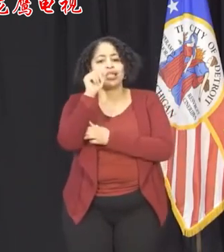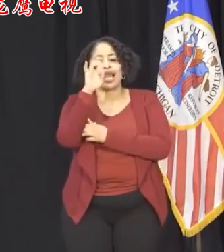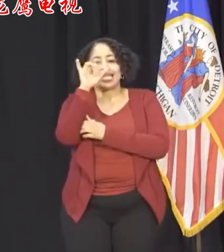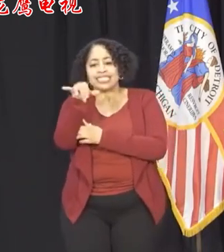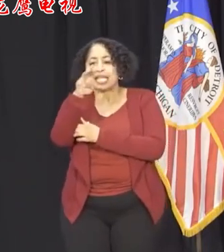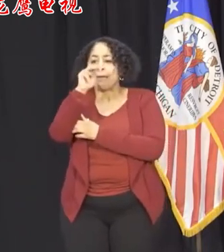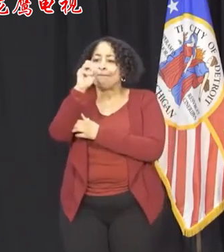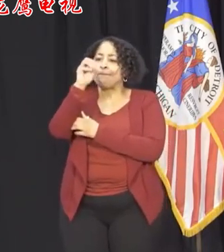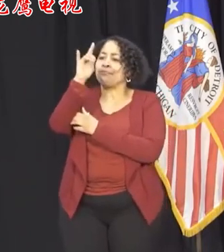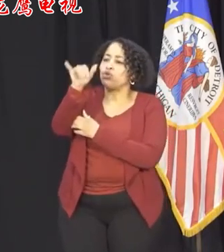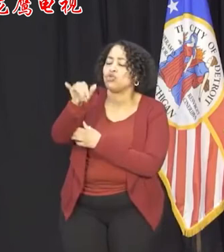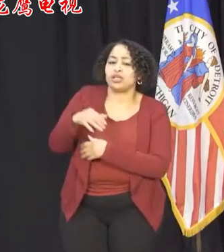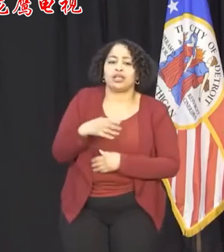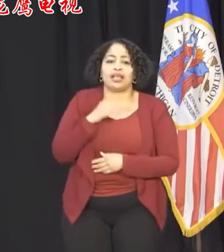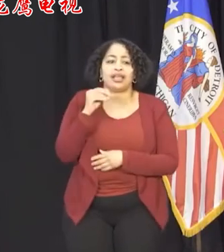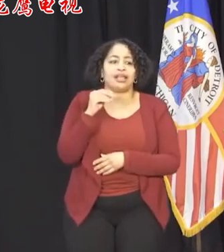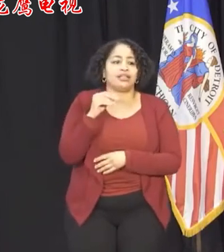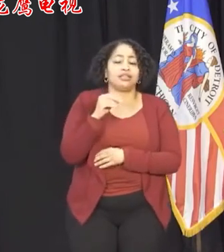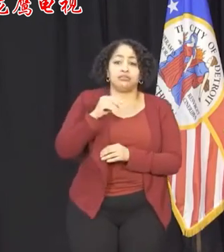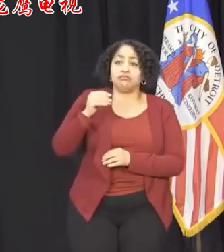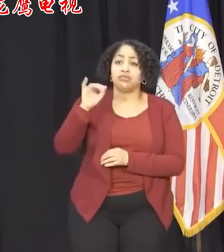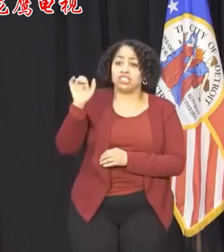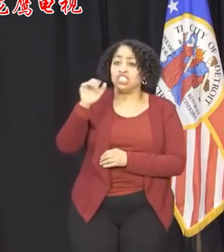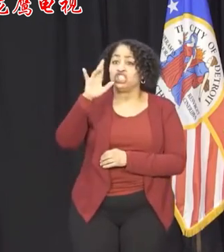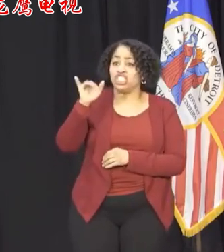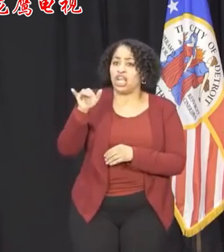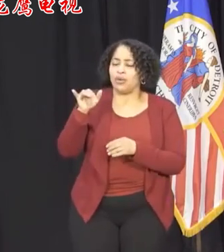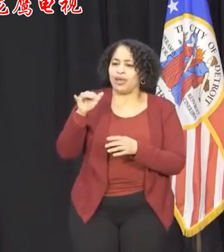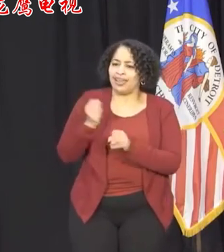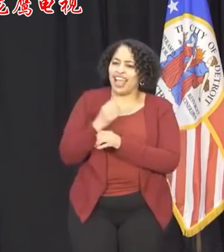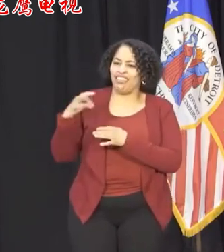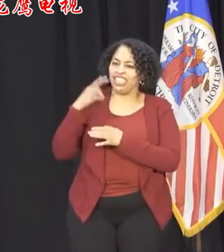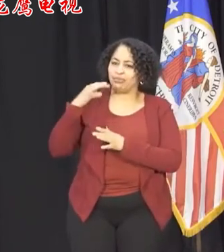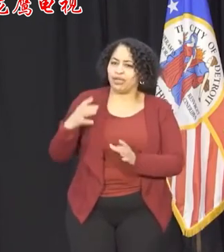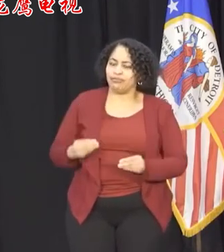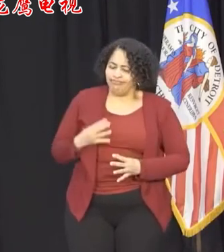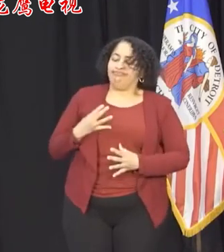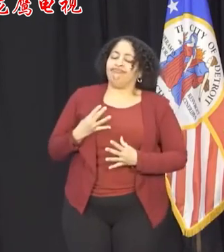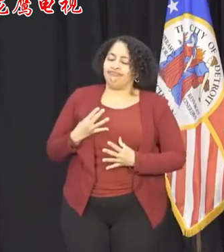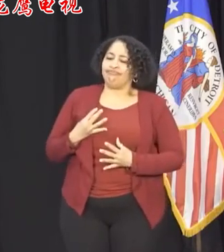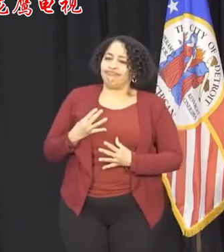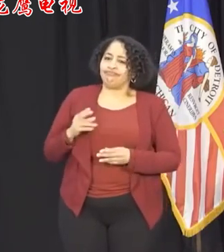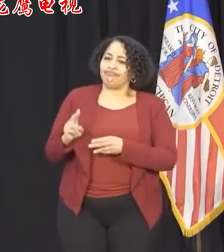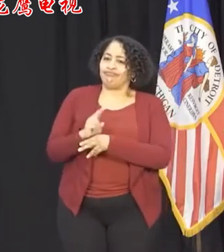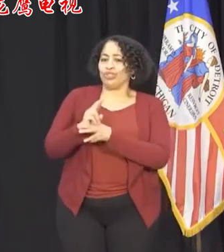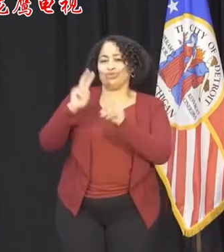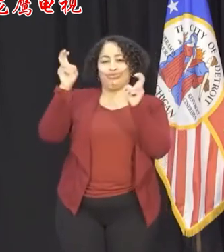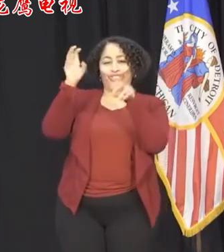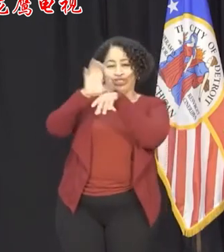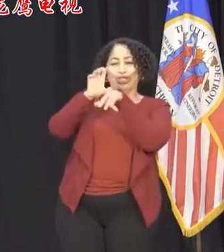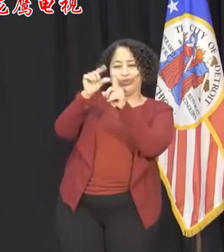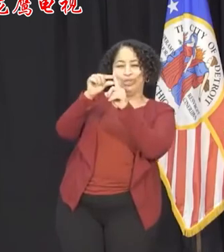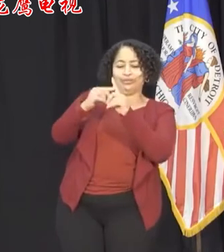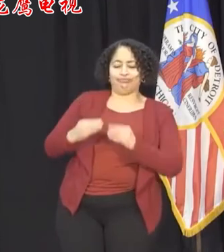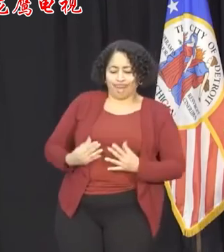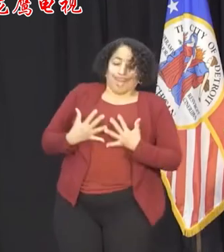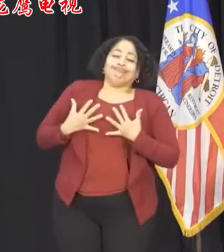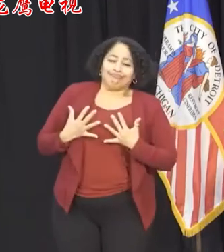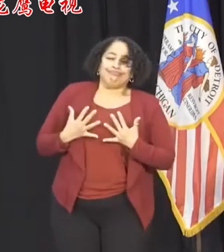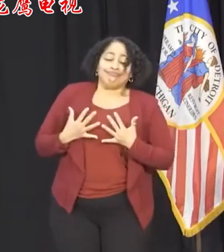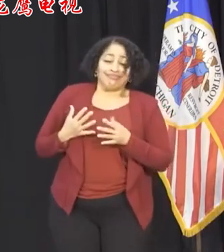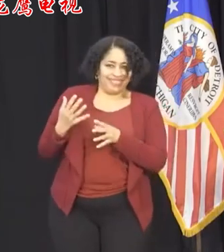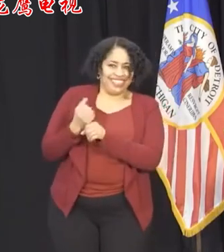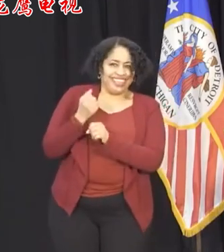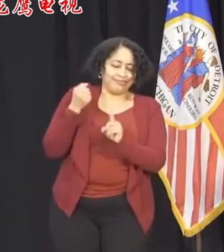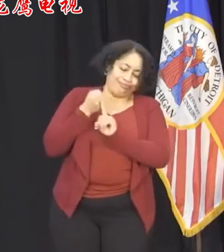Moody, and Jerry got the spirit, to use a church term. He got the